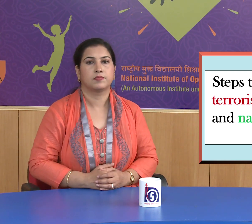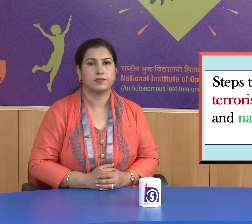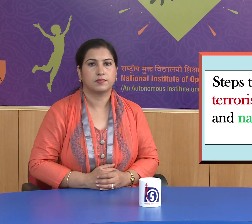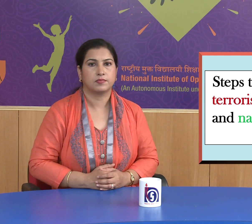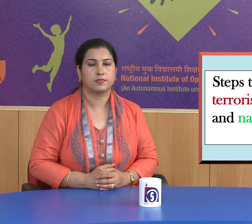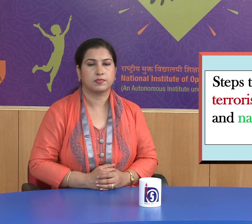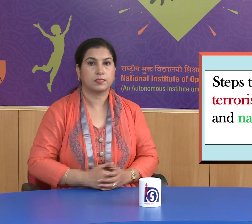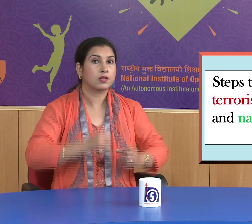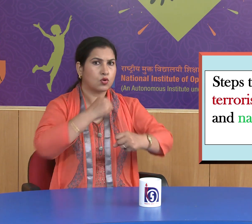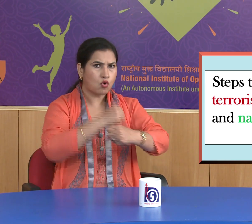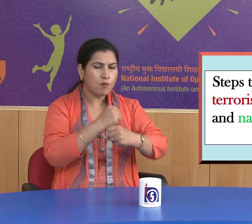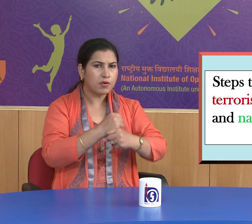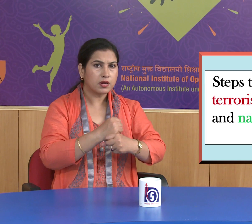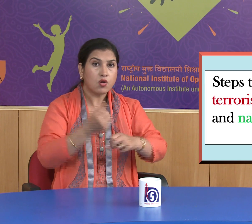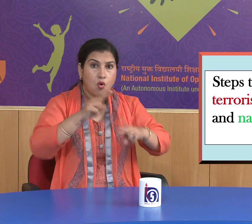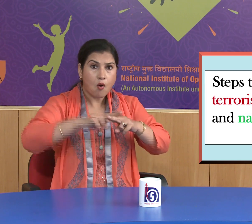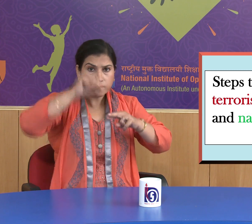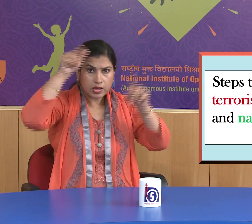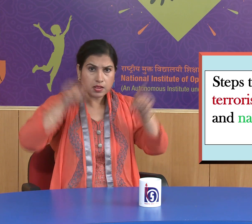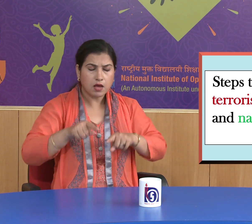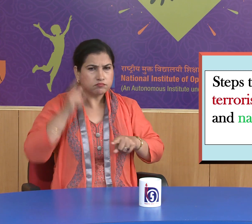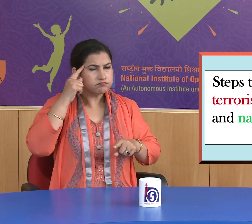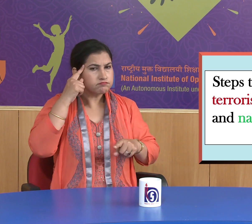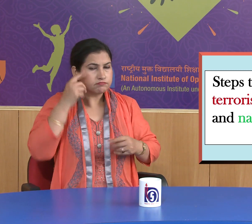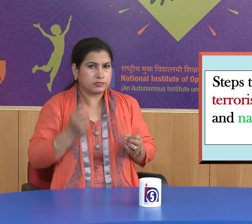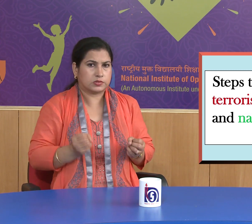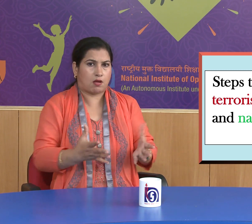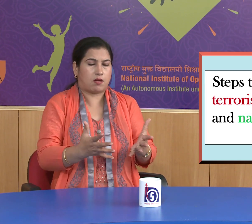The government of India has started many policies